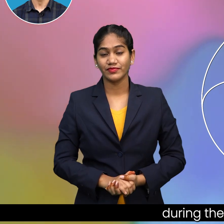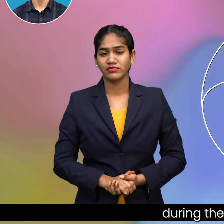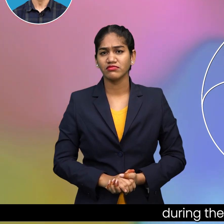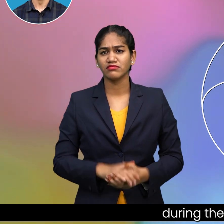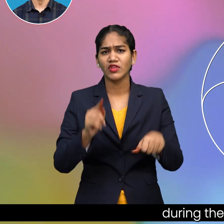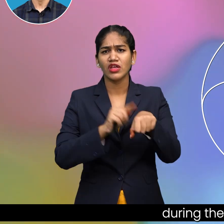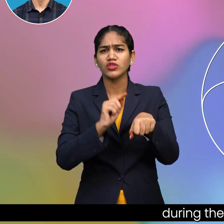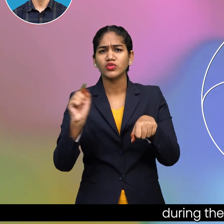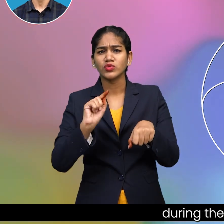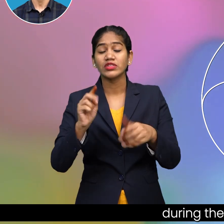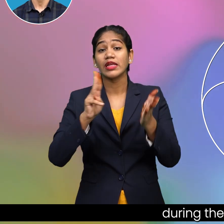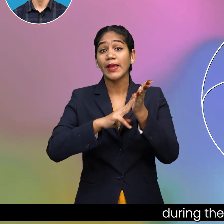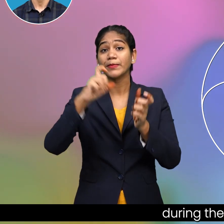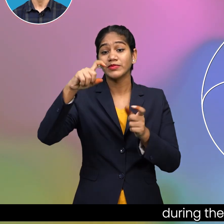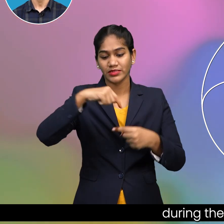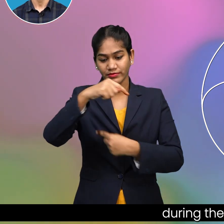during the menstrual cycle